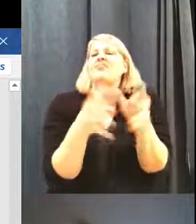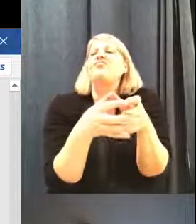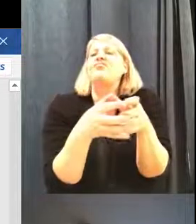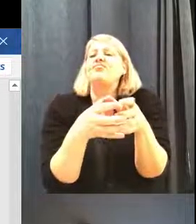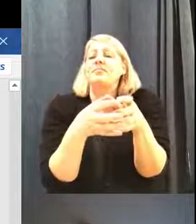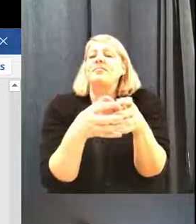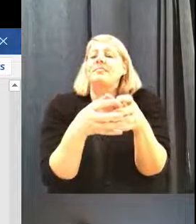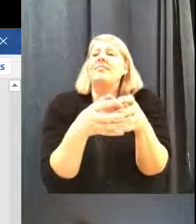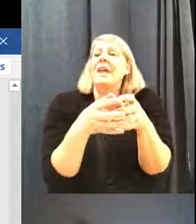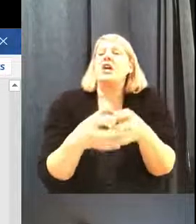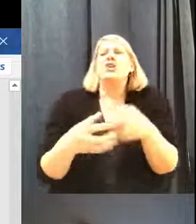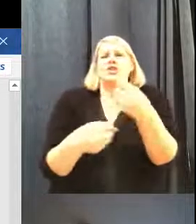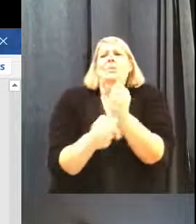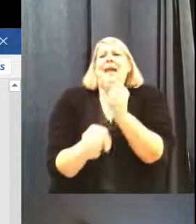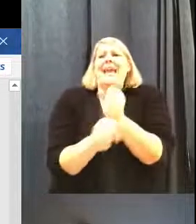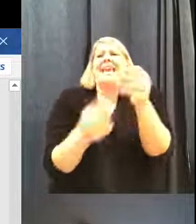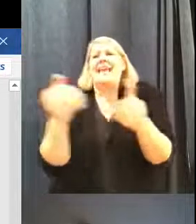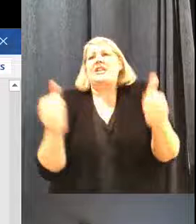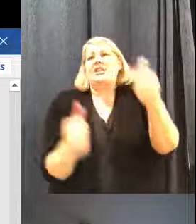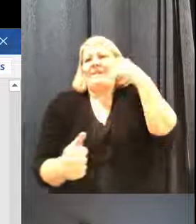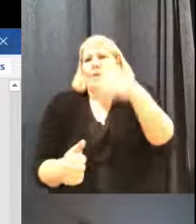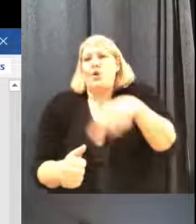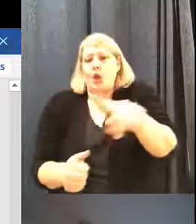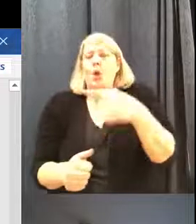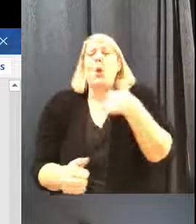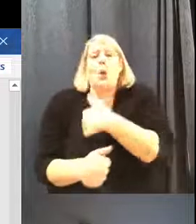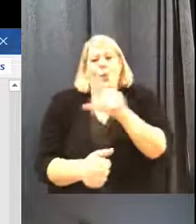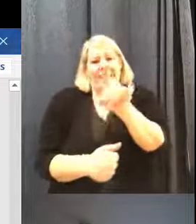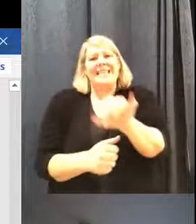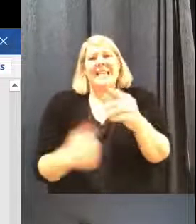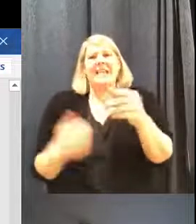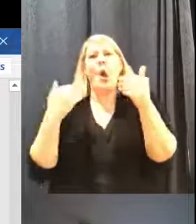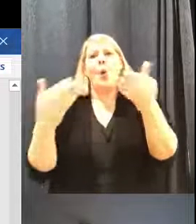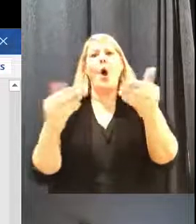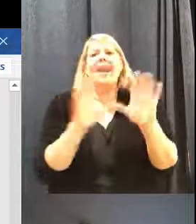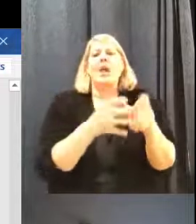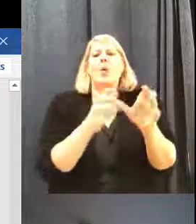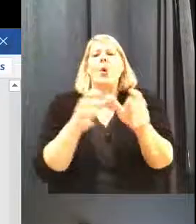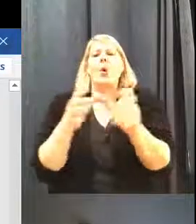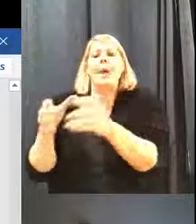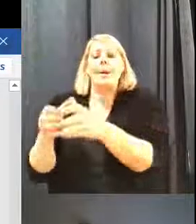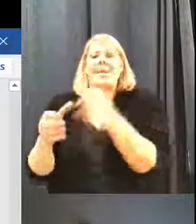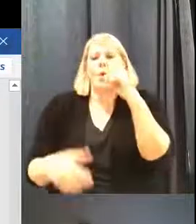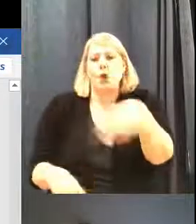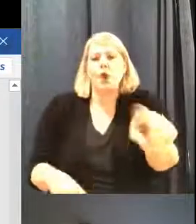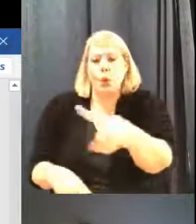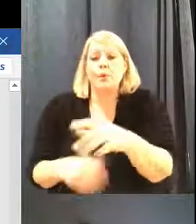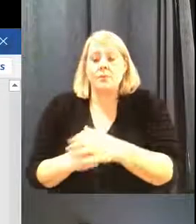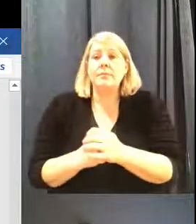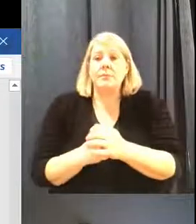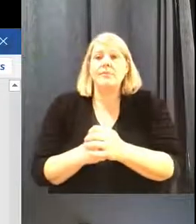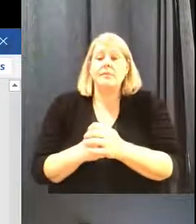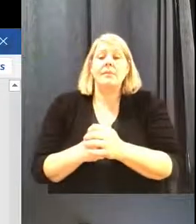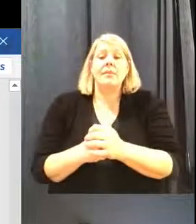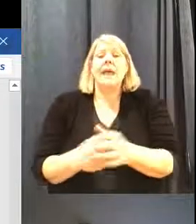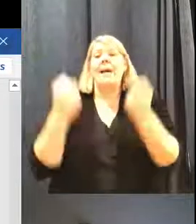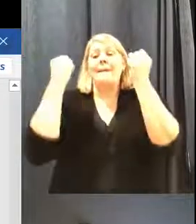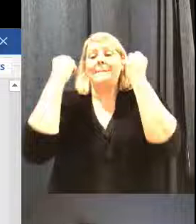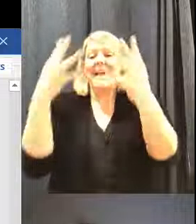it a little easier for you, we did go ahead and group them into these bundles like this. There's lots of paraprofessional